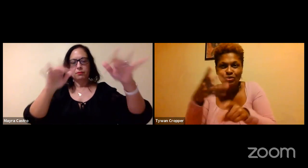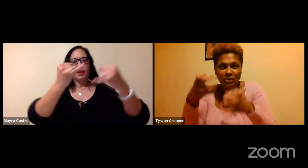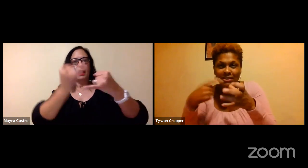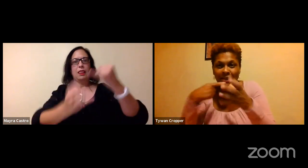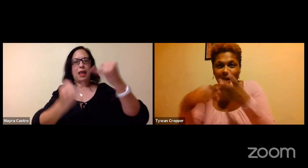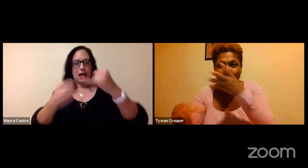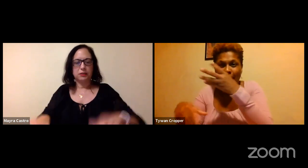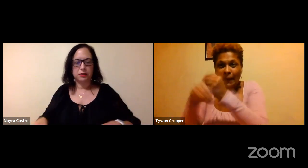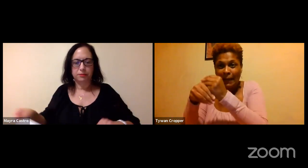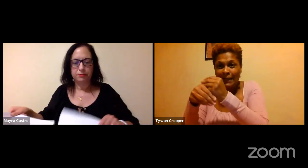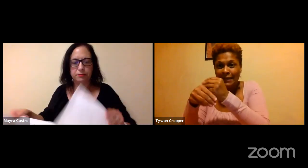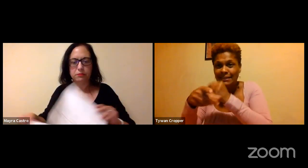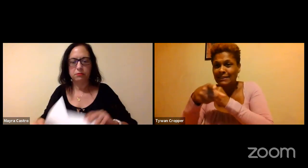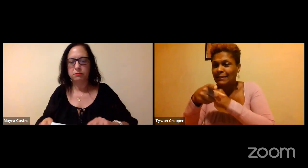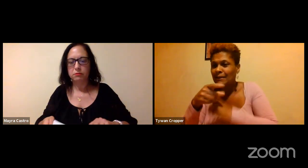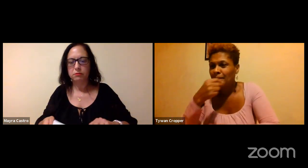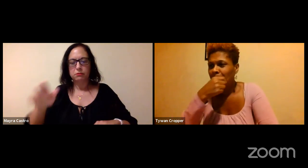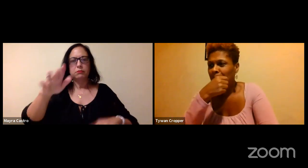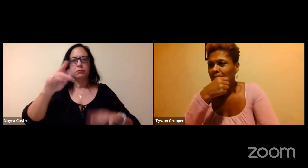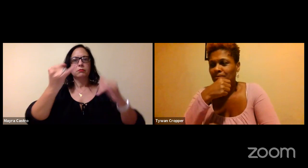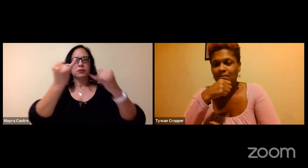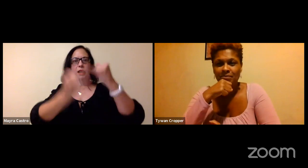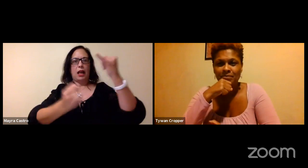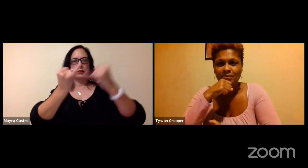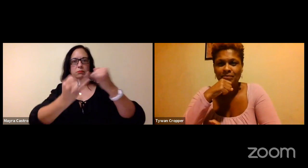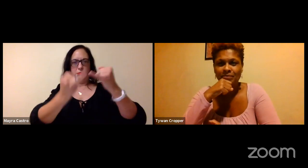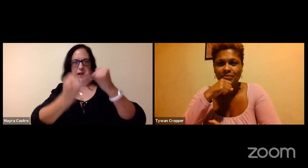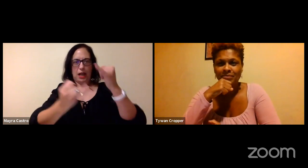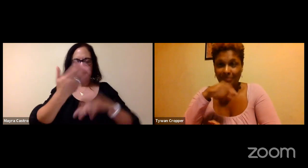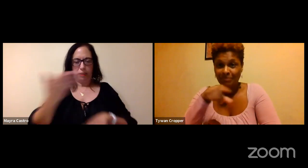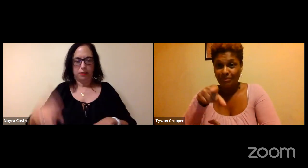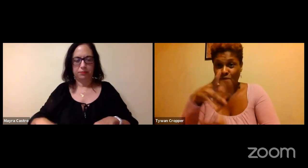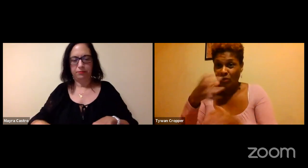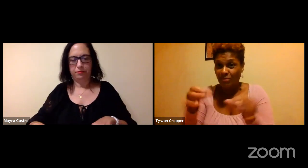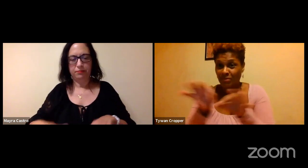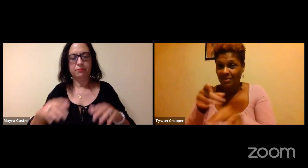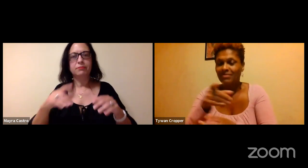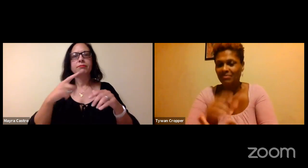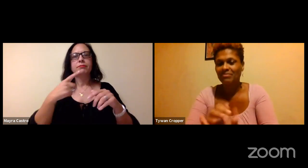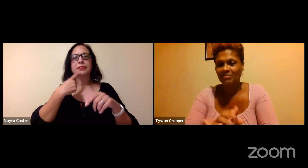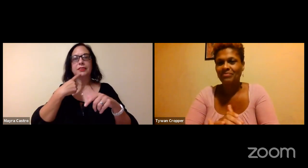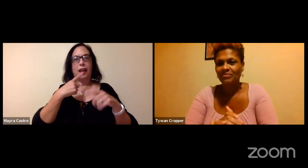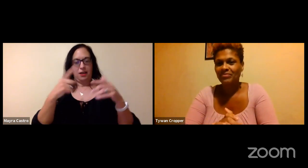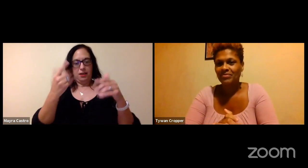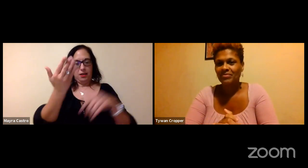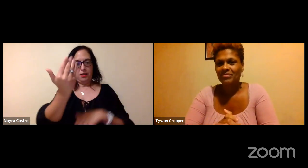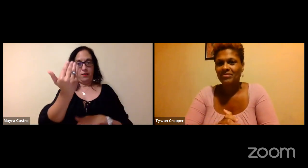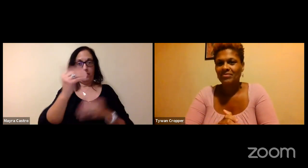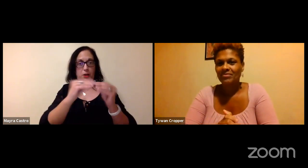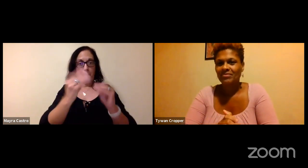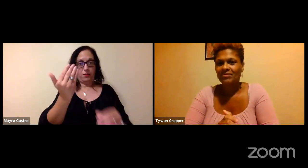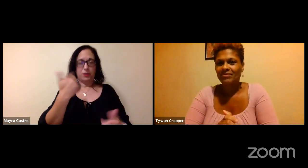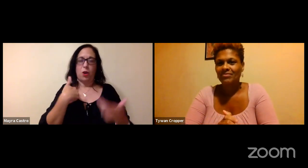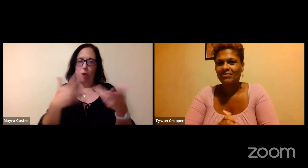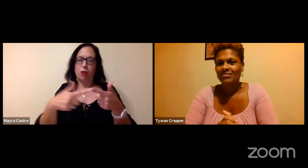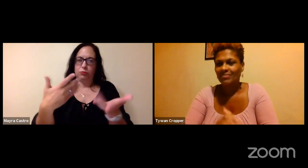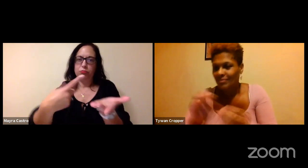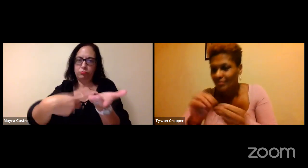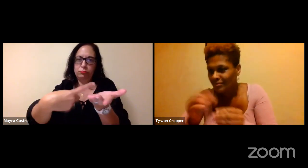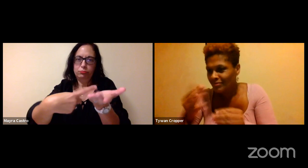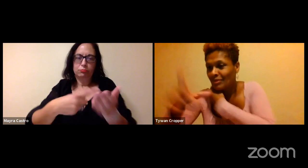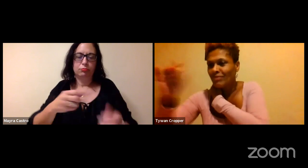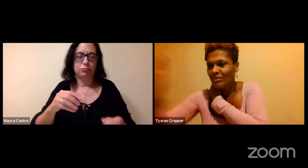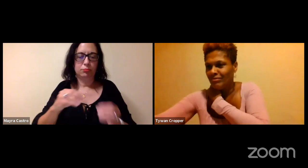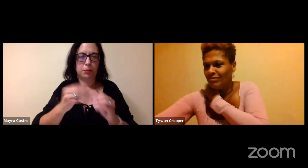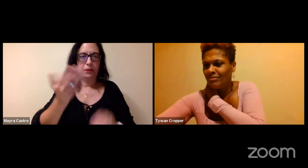add something there. Some questions in the chat box, I believe. Let me see. And one other, yes, if I want